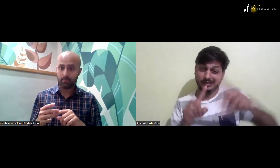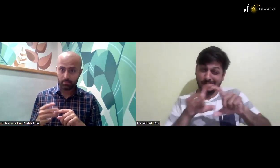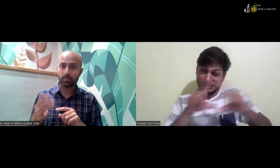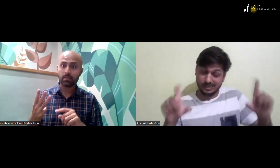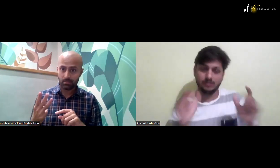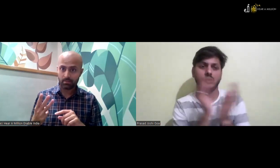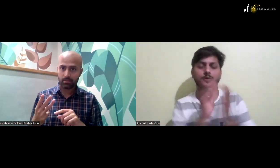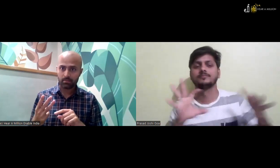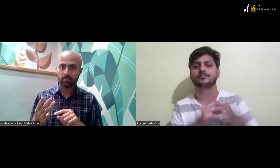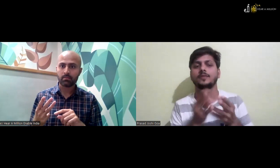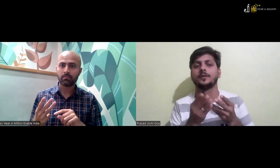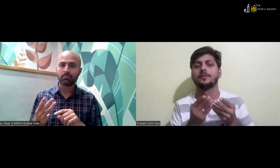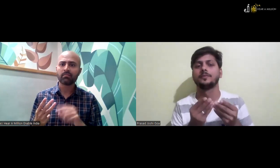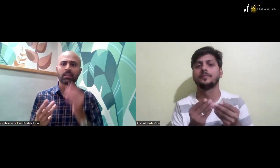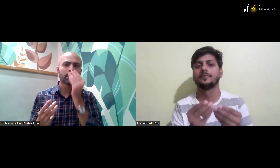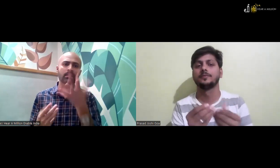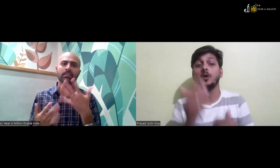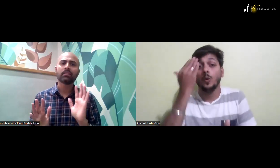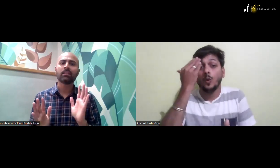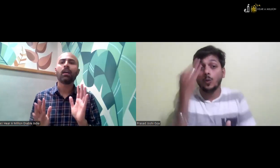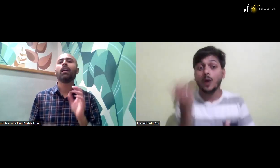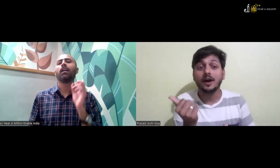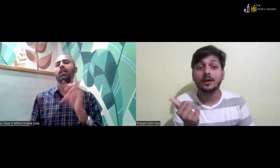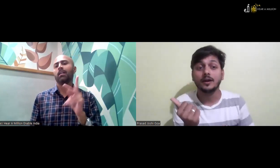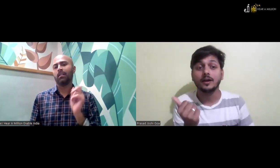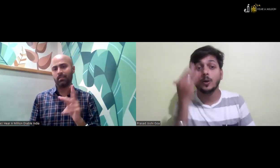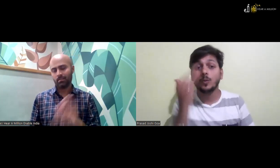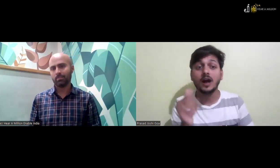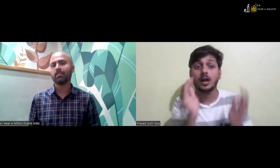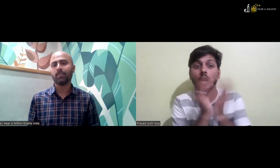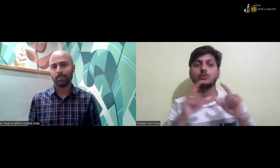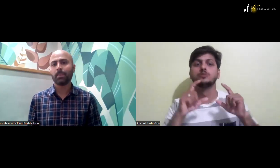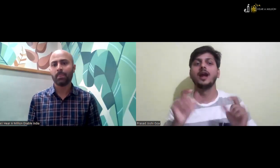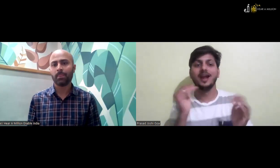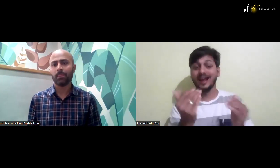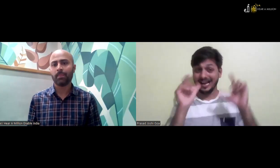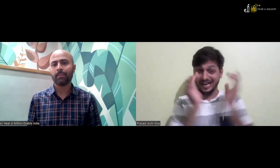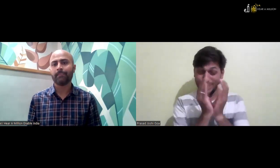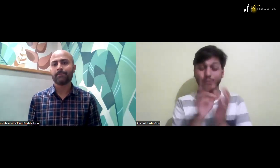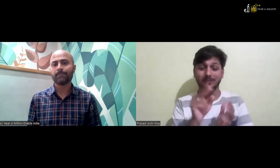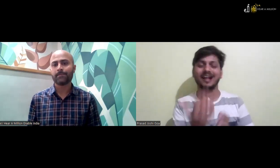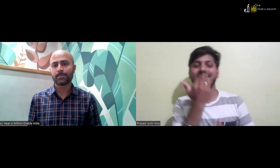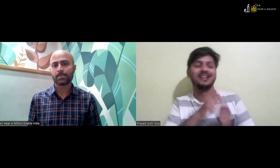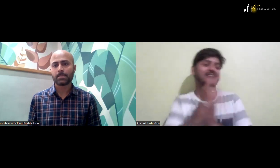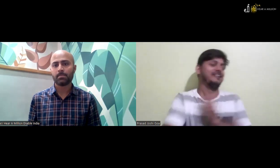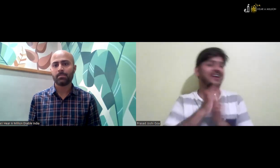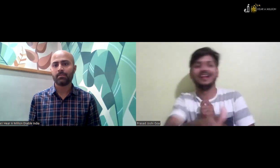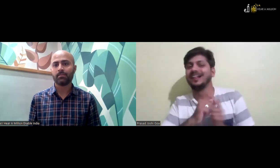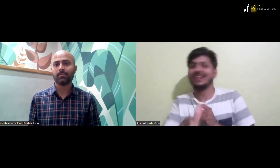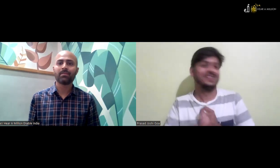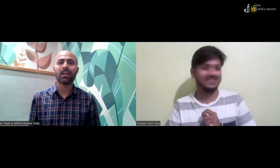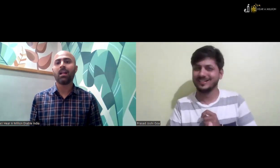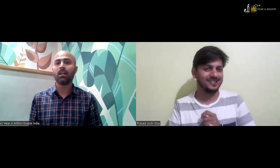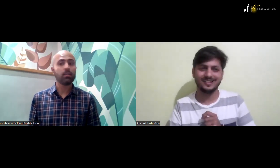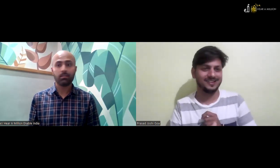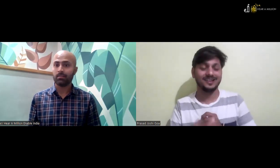related to the deaf people when the report. If you get all of these things, then it would be a easier process. Why? Then you will get the